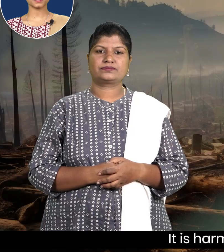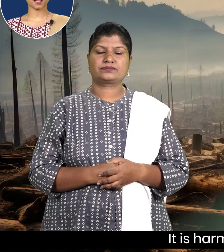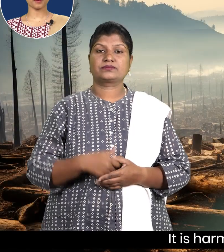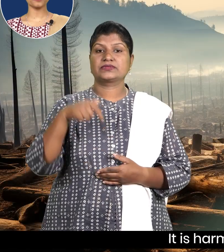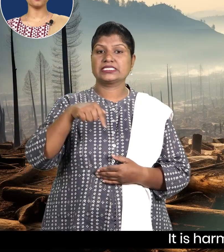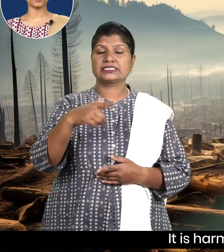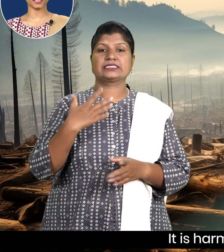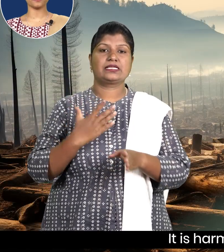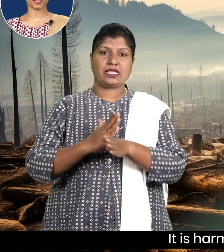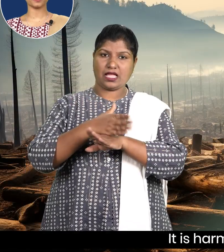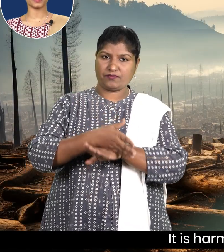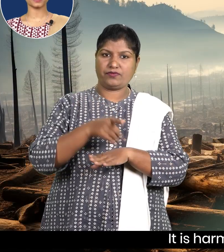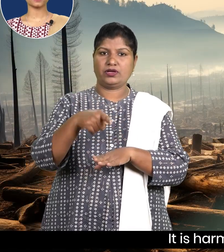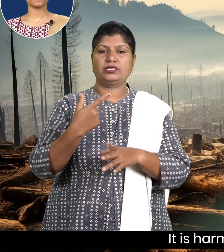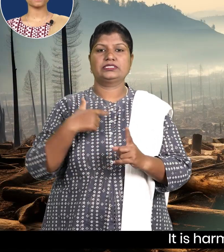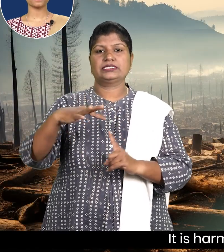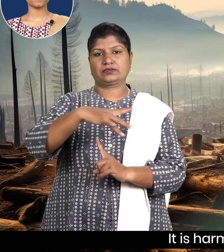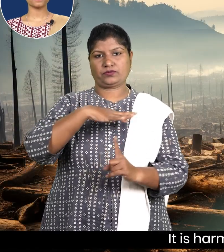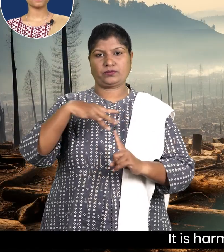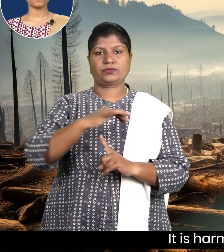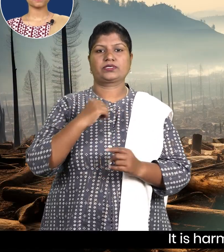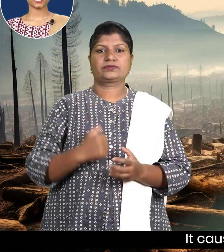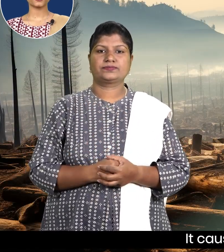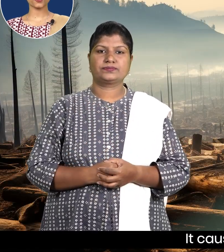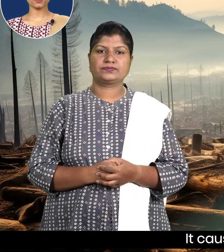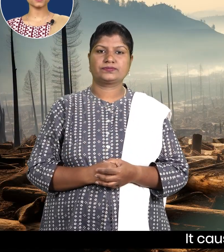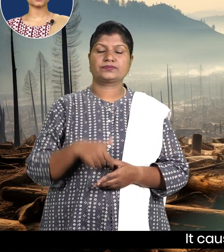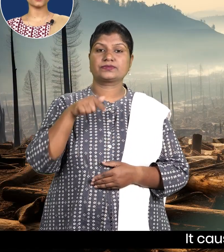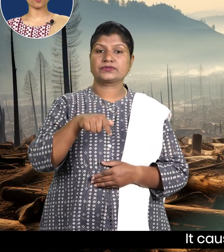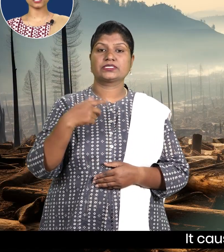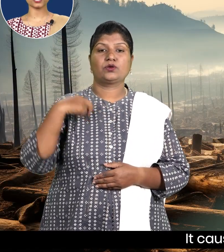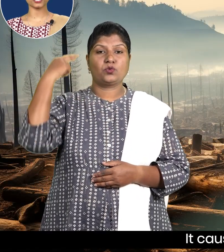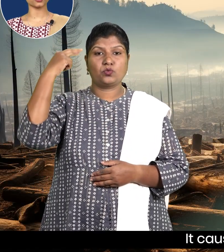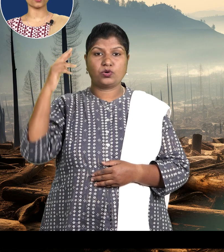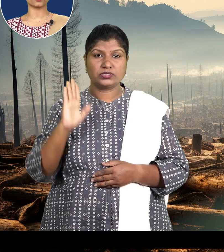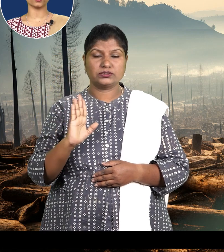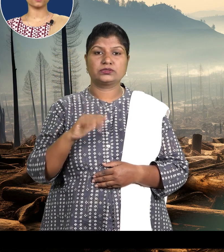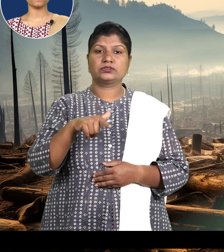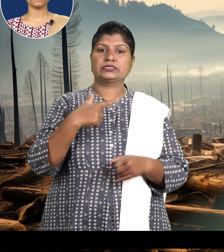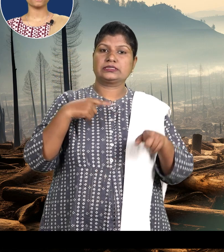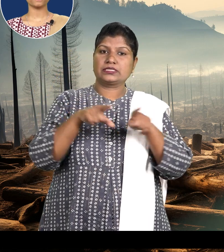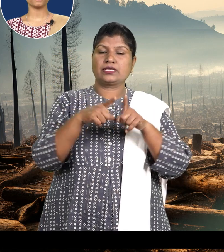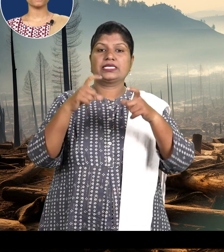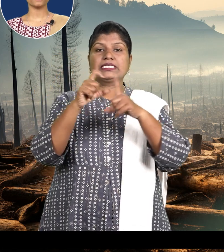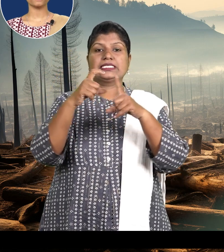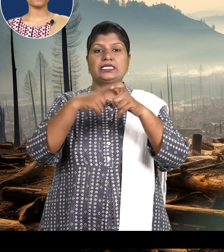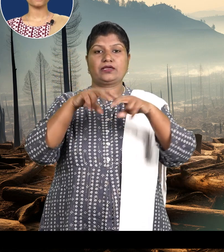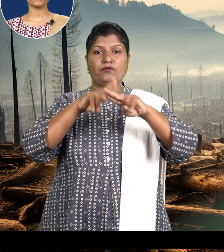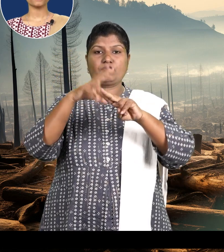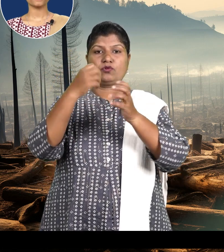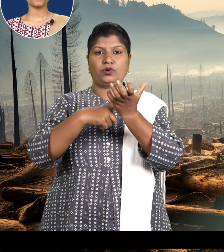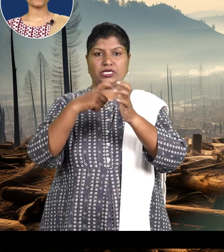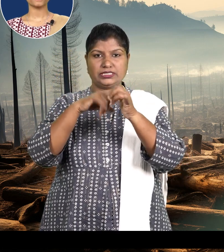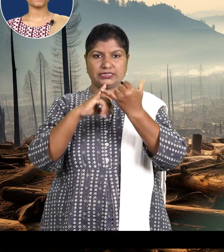It is harmful for environment. It causes deforestation also.